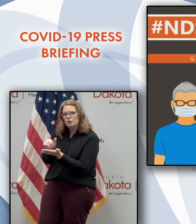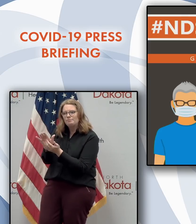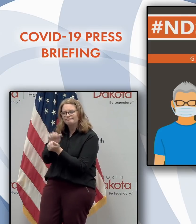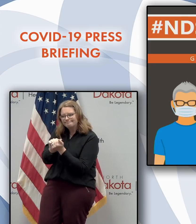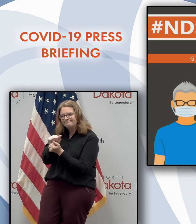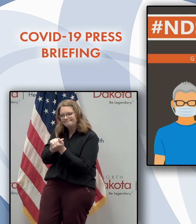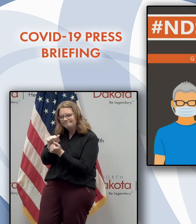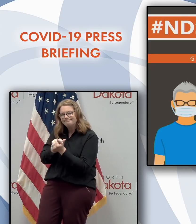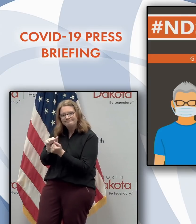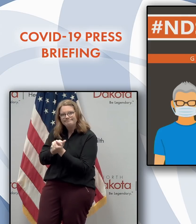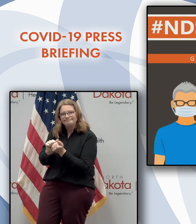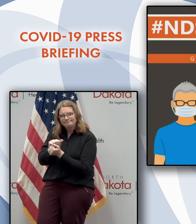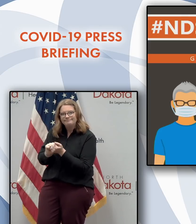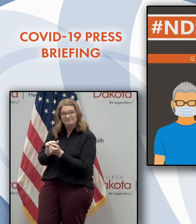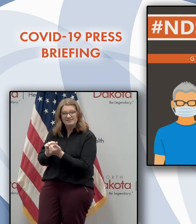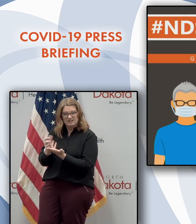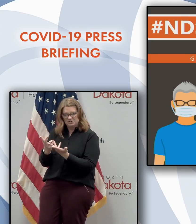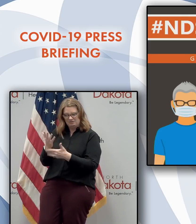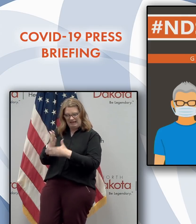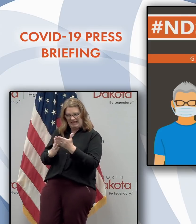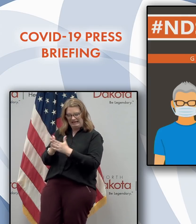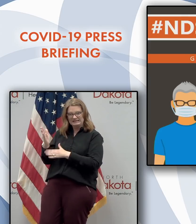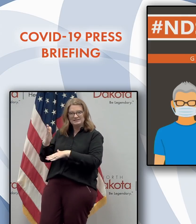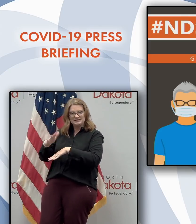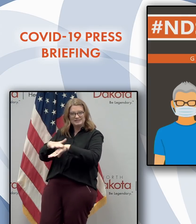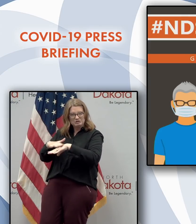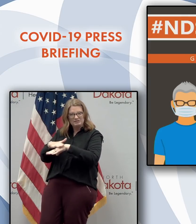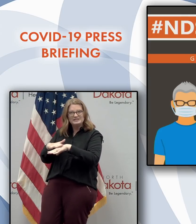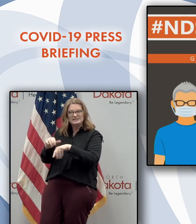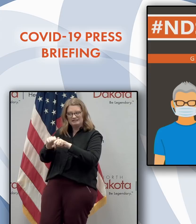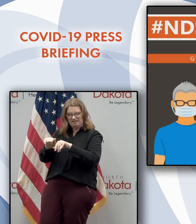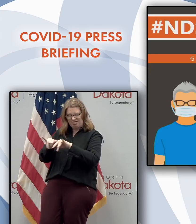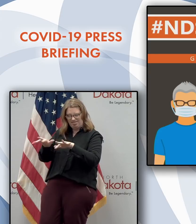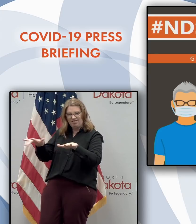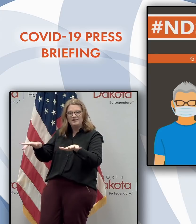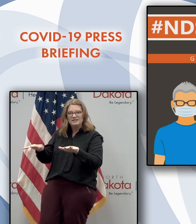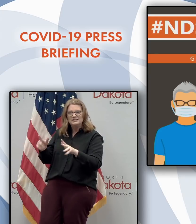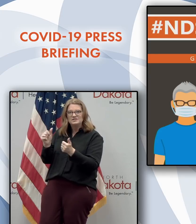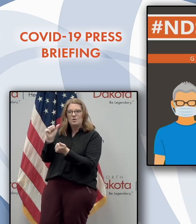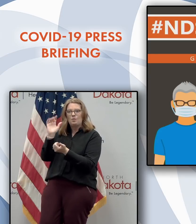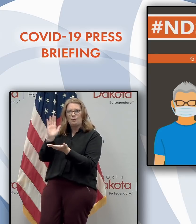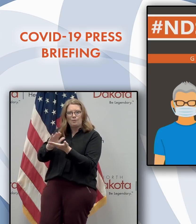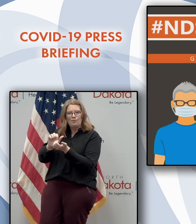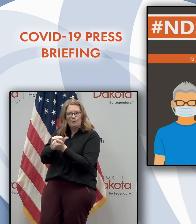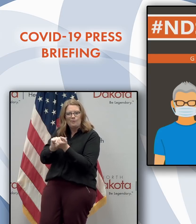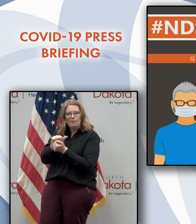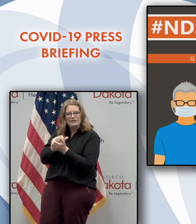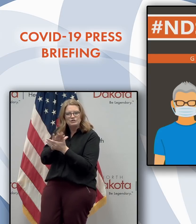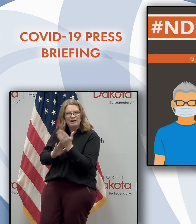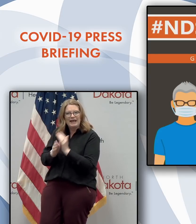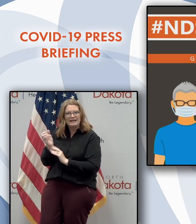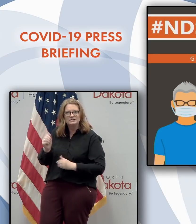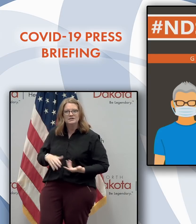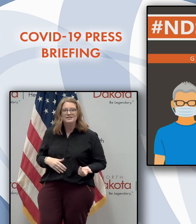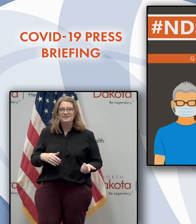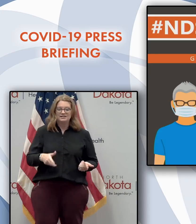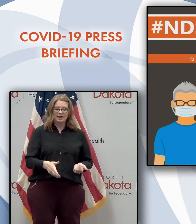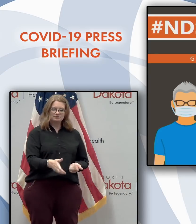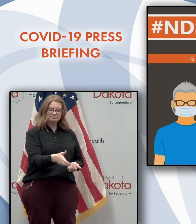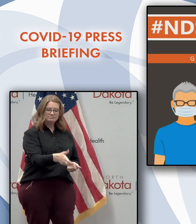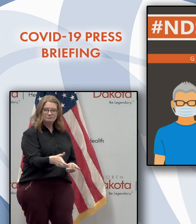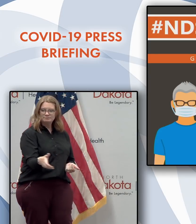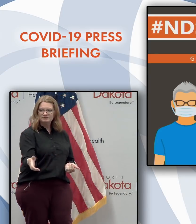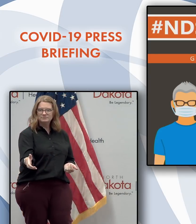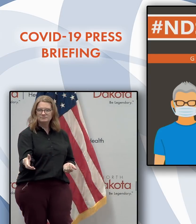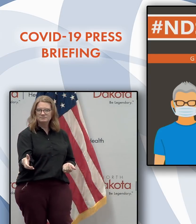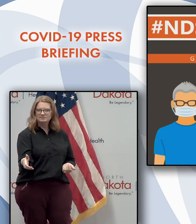it can be transferred through hands and services. And then again, shaking hands, not a